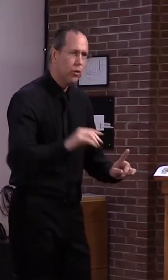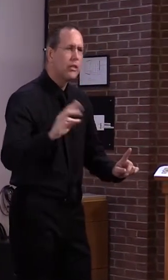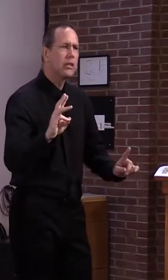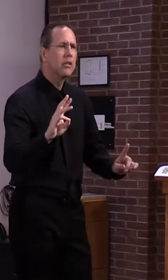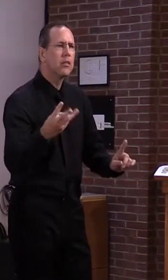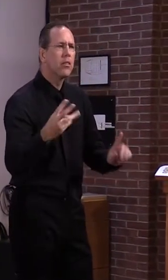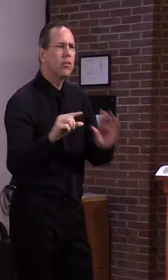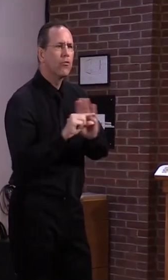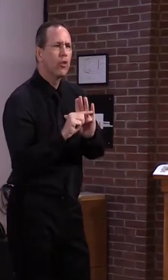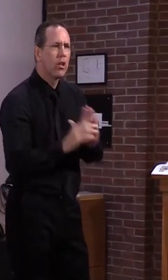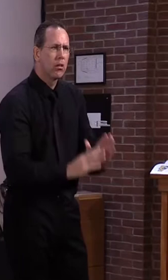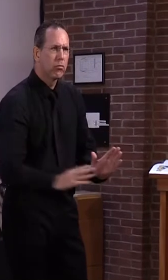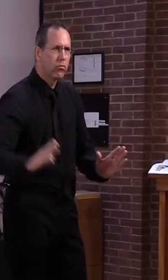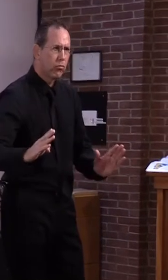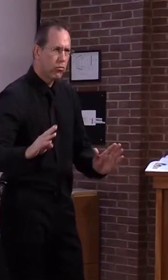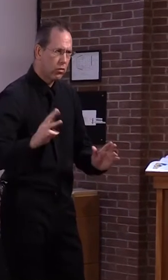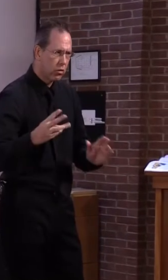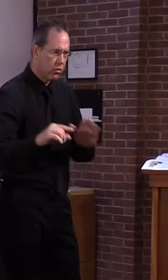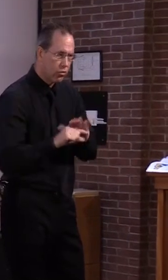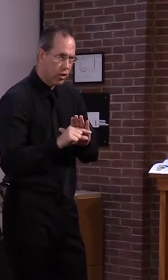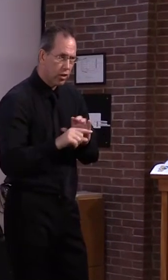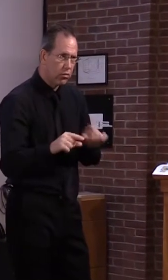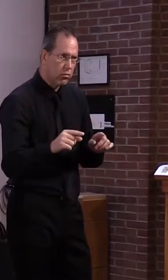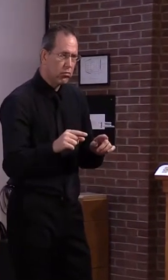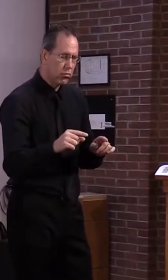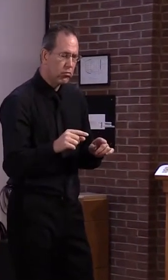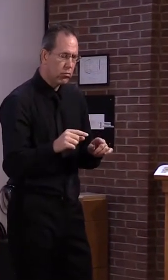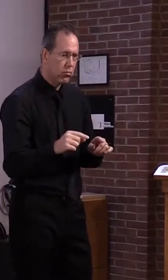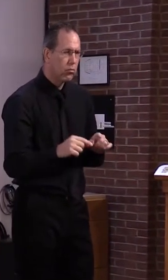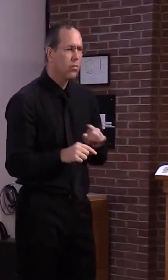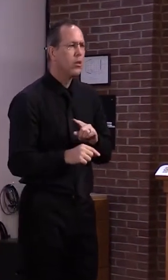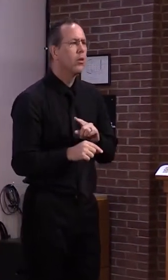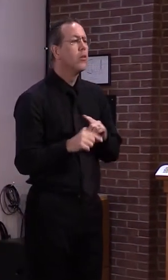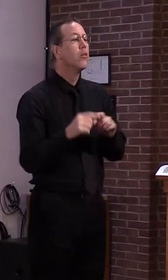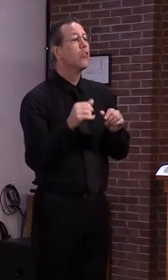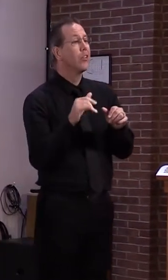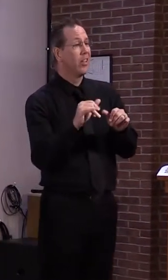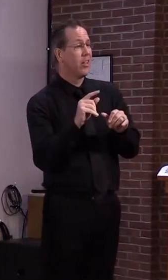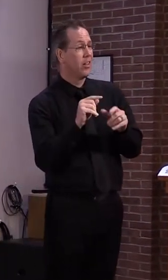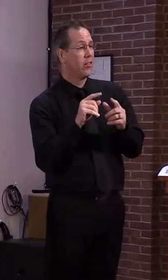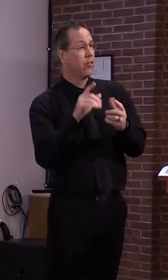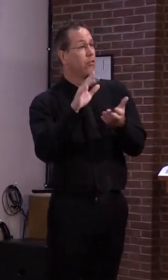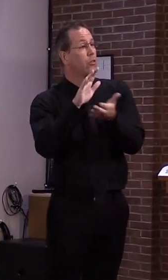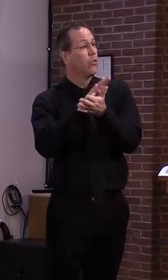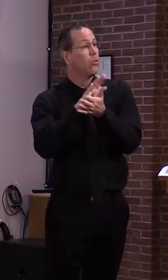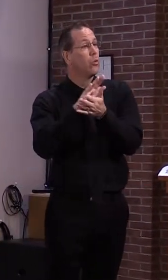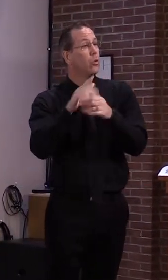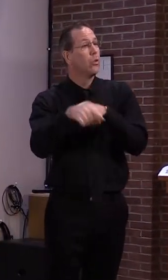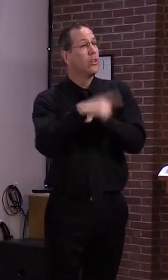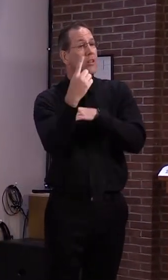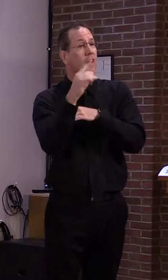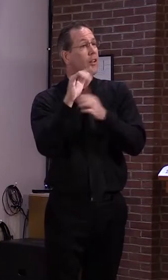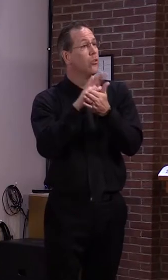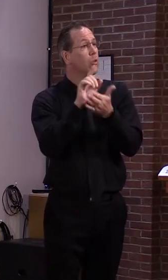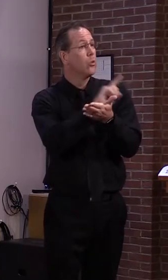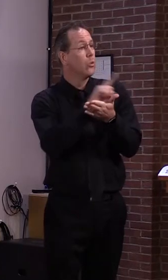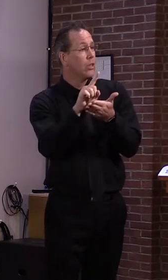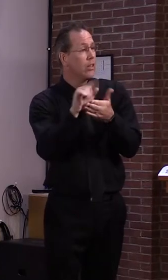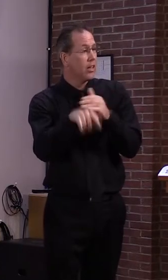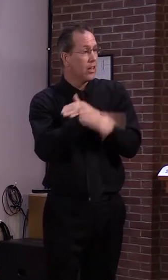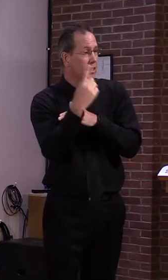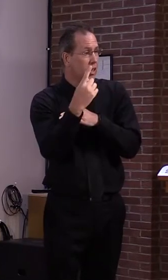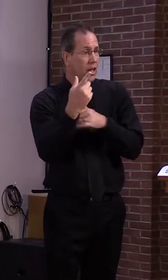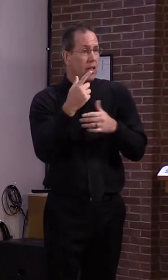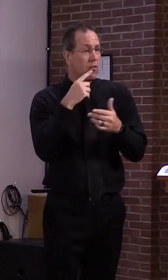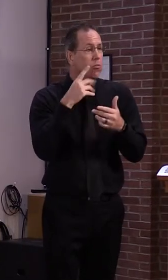days that we traditionally don't have to set up programs for that because they're in